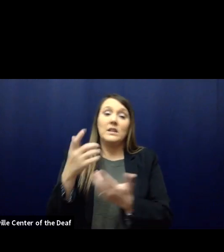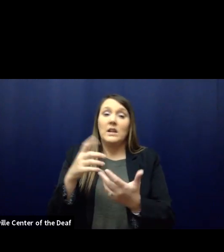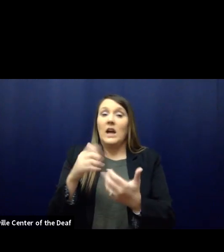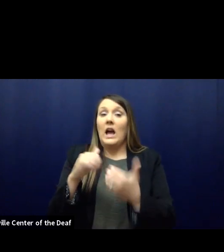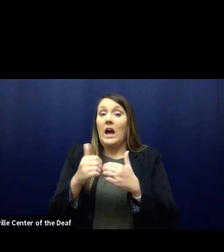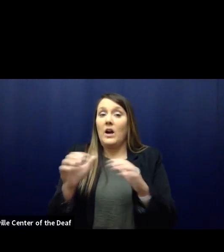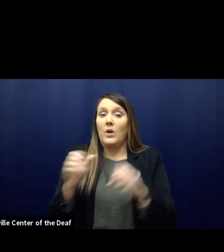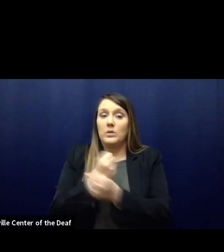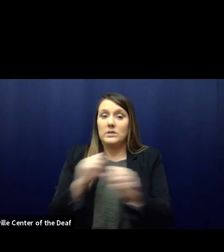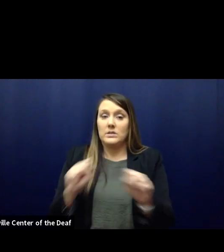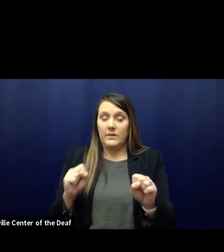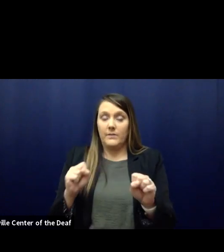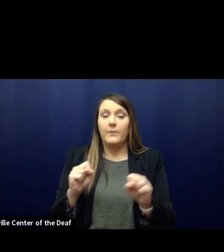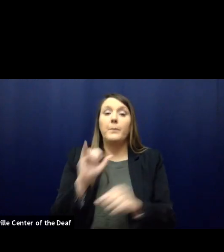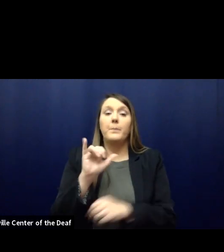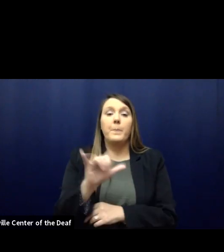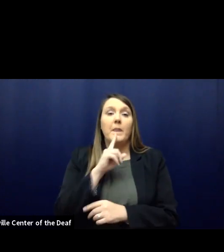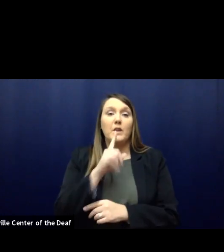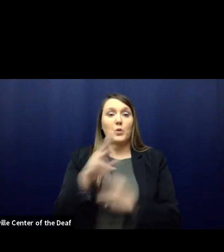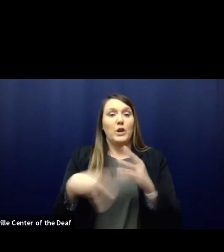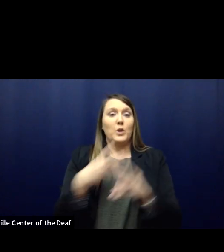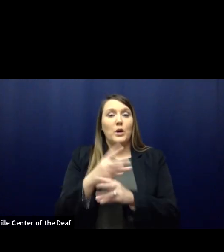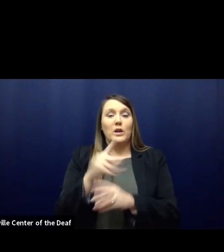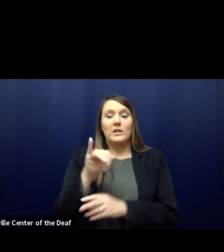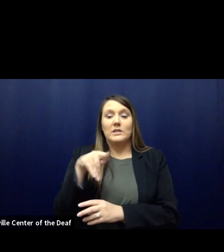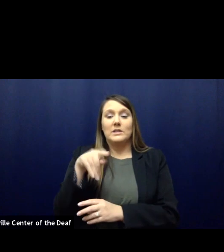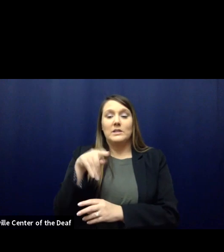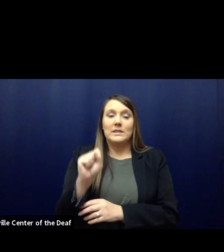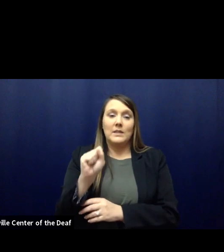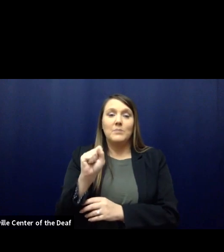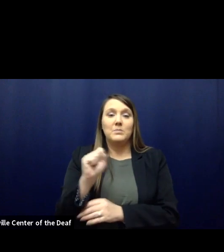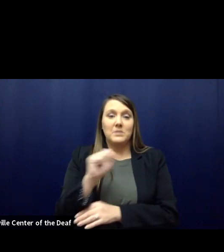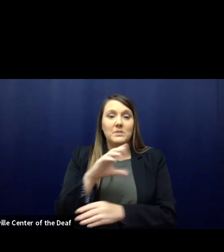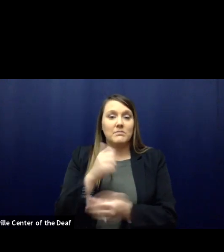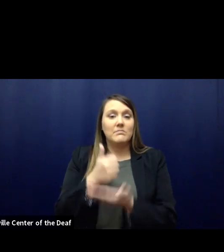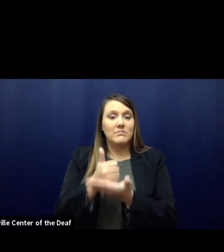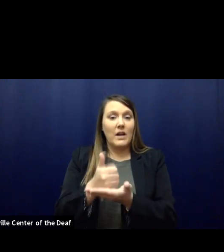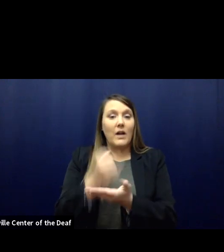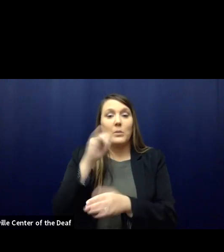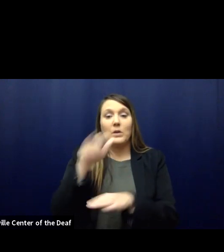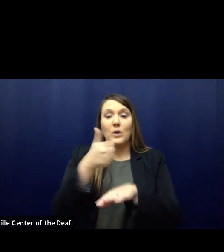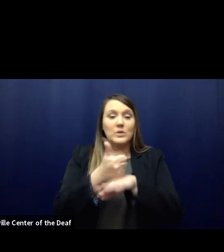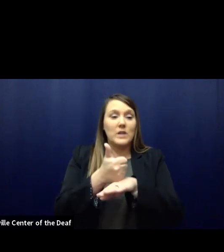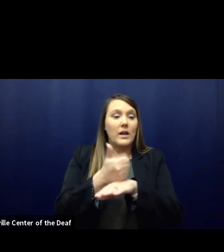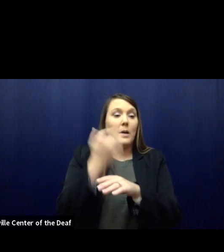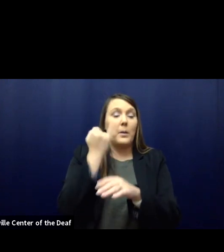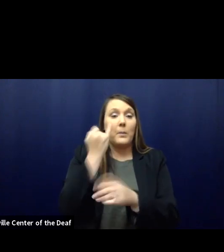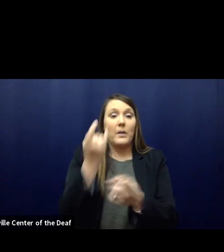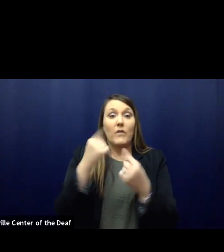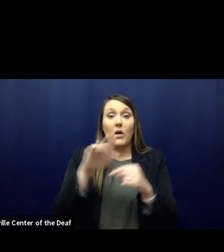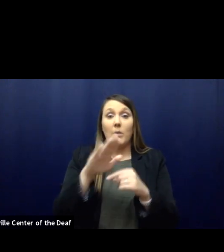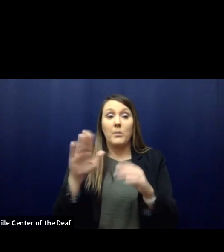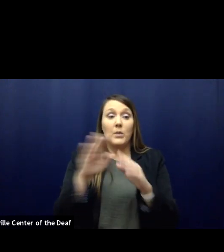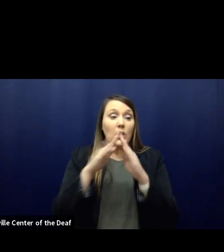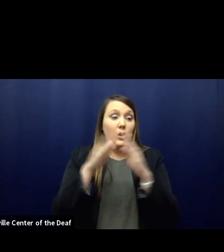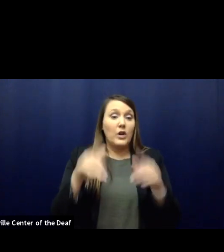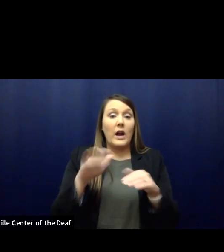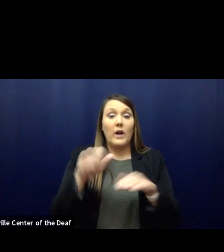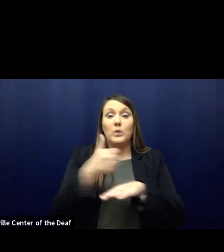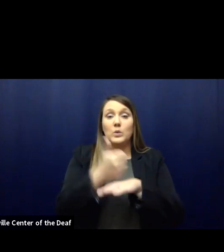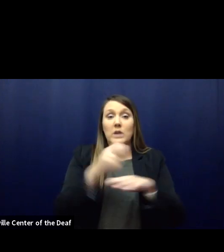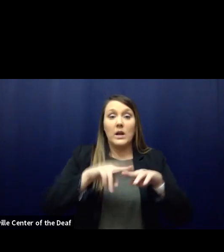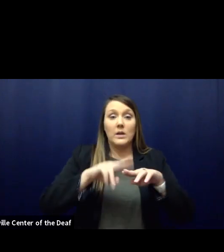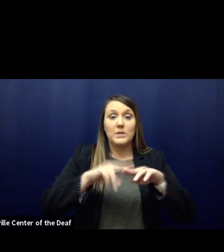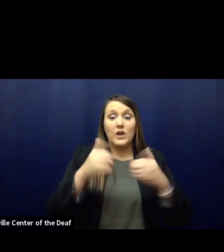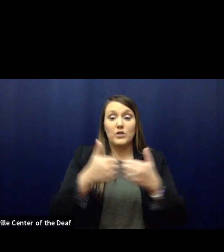it? And that's where our real world tips are coming in. Setting up, if you're having people coming to your house, making sure you set up chairs more than 6 feet apart. So